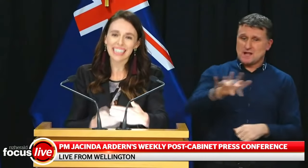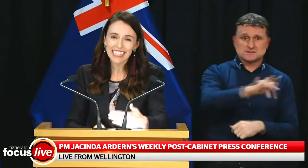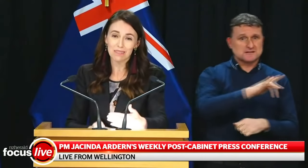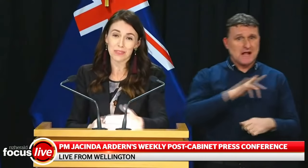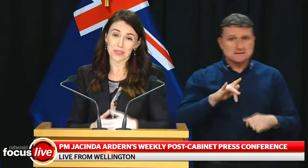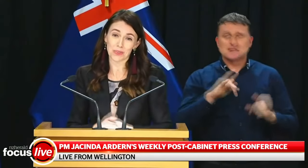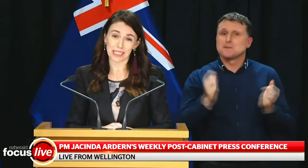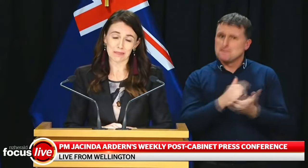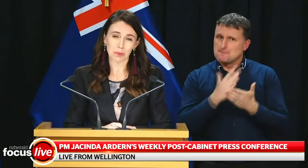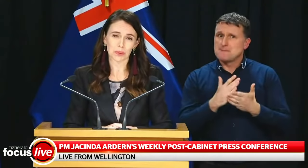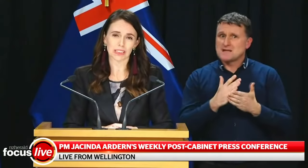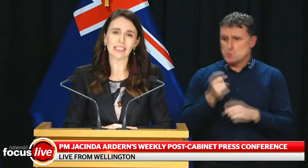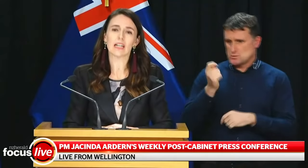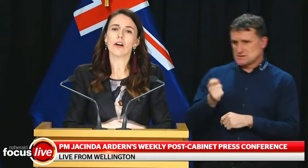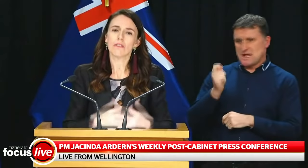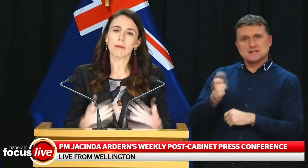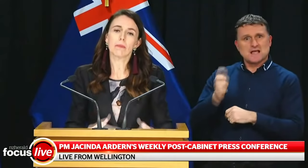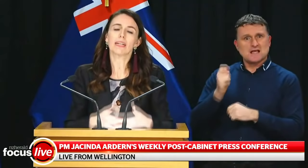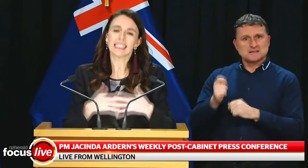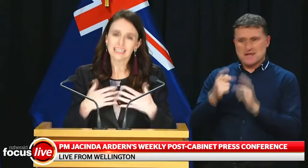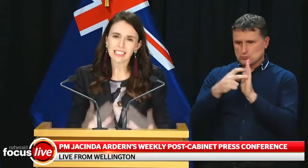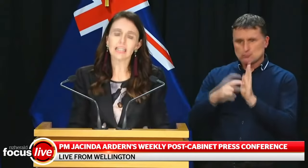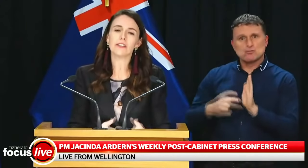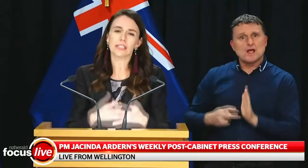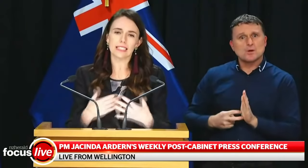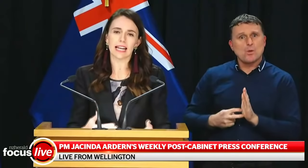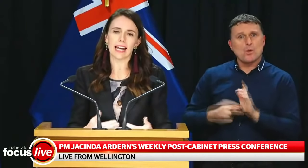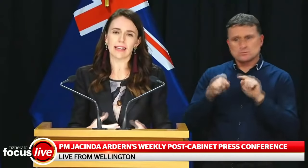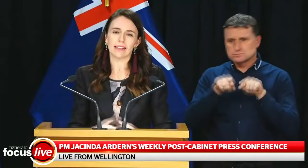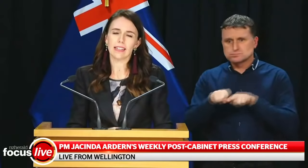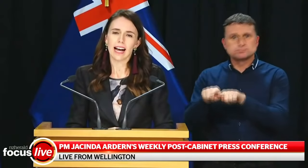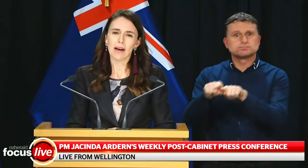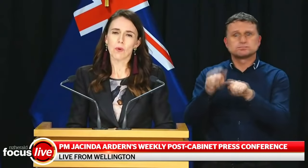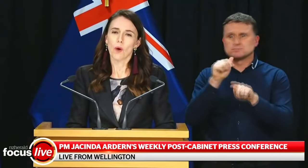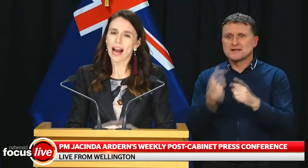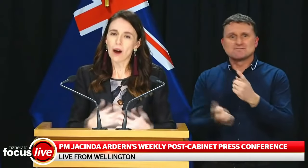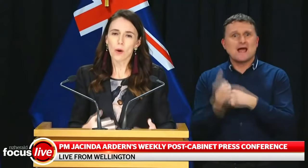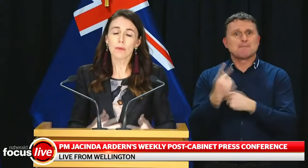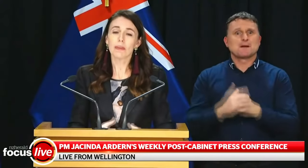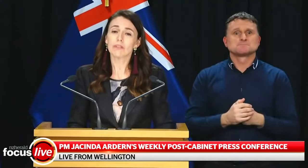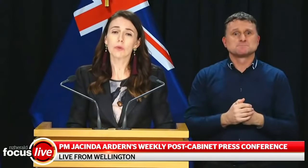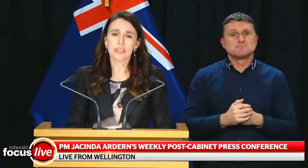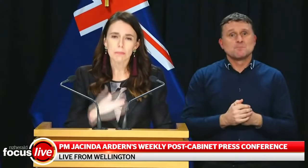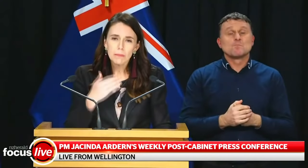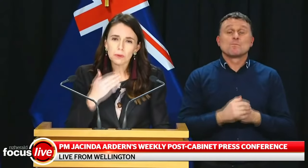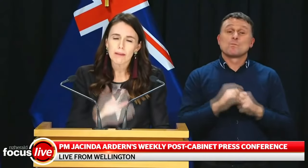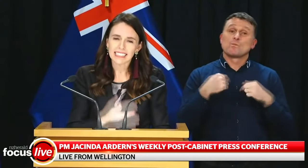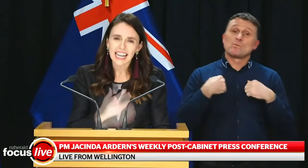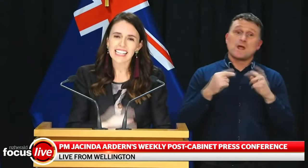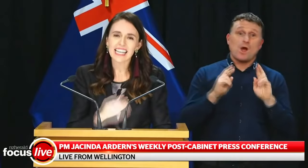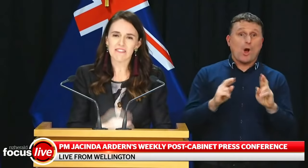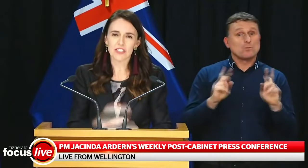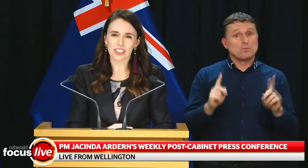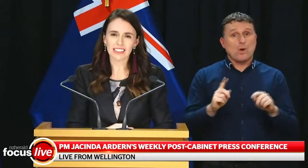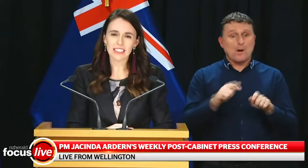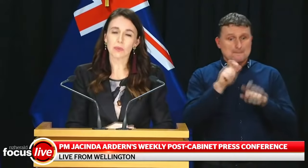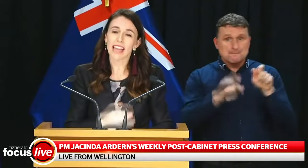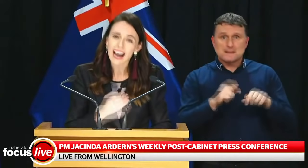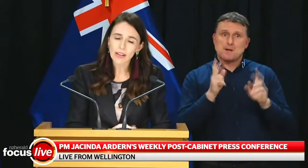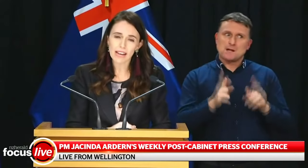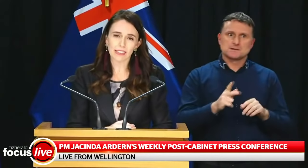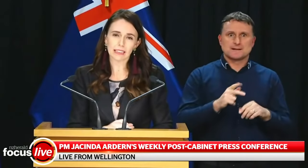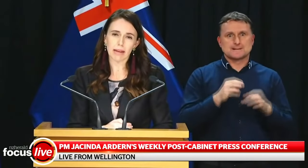the lead-up that's really important, for people to continue to scan. Our hope had been, of course, that people would maintain that